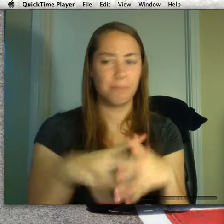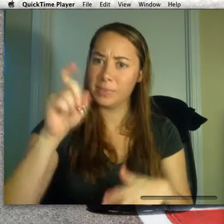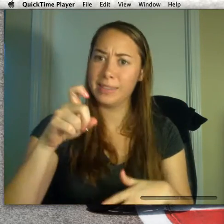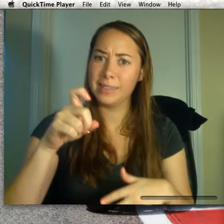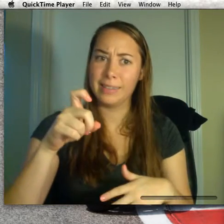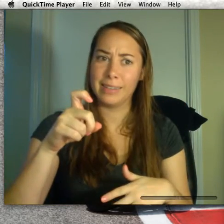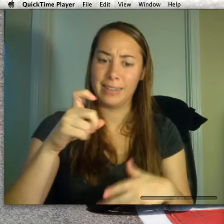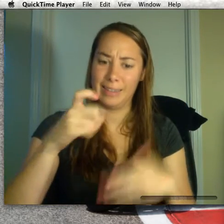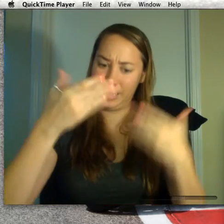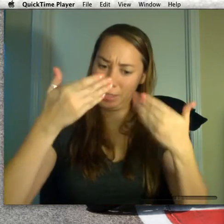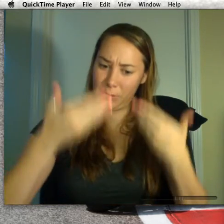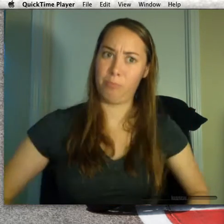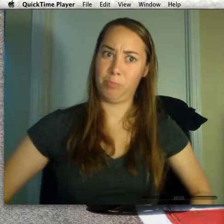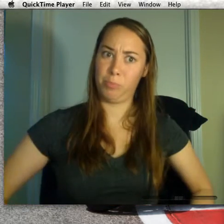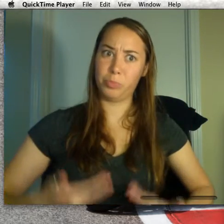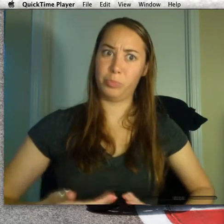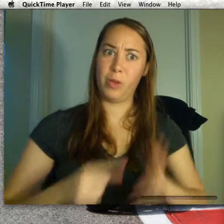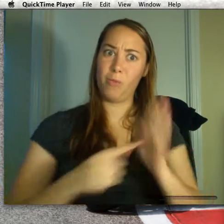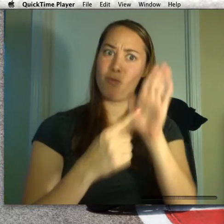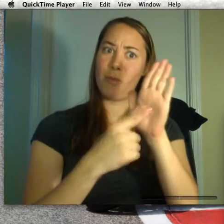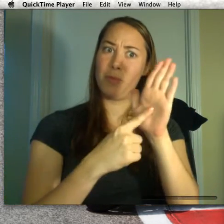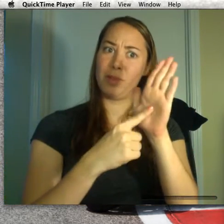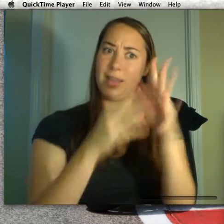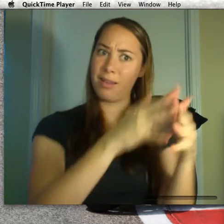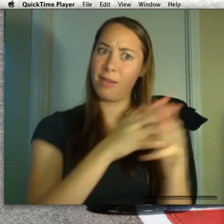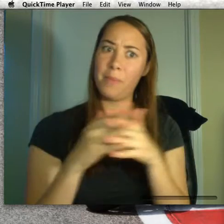follow the biblical imperative to feed the hungry,